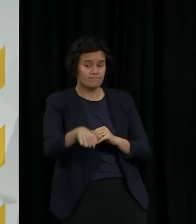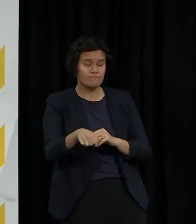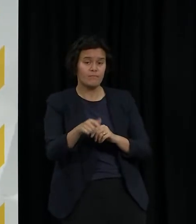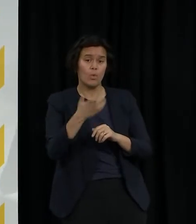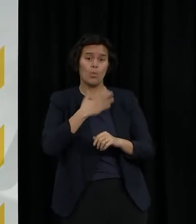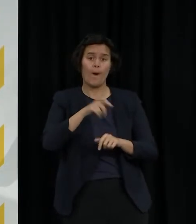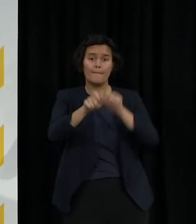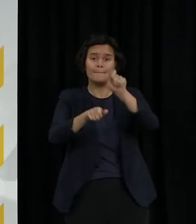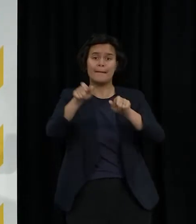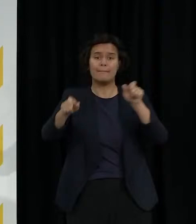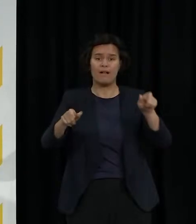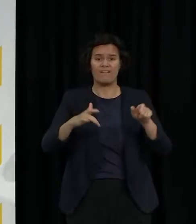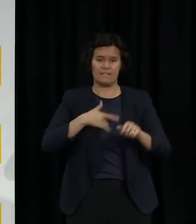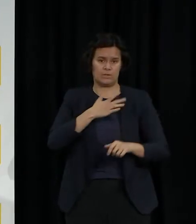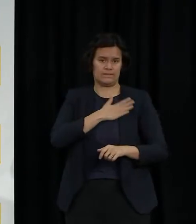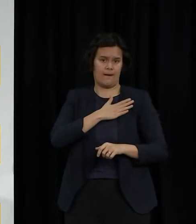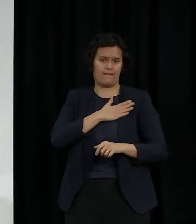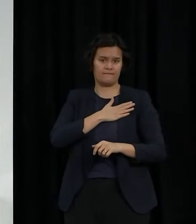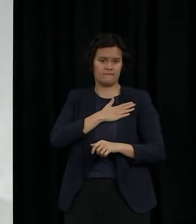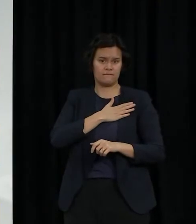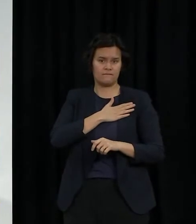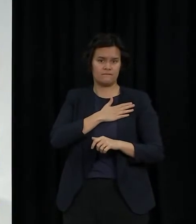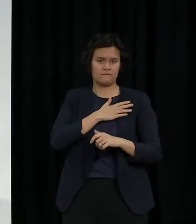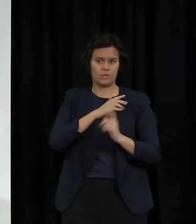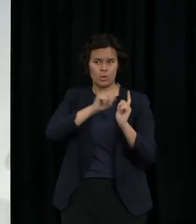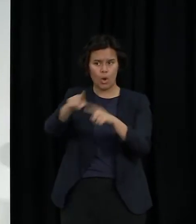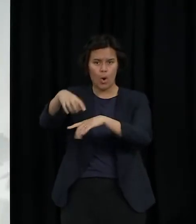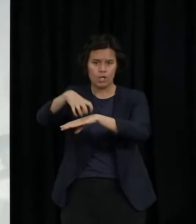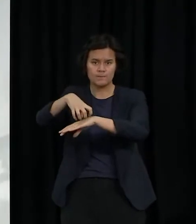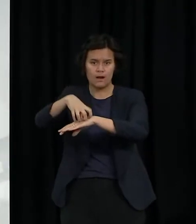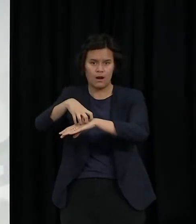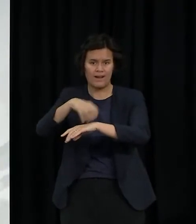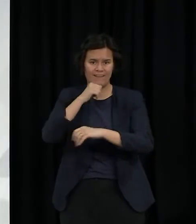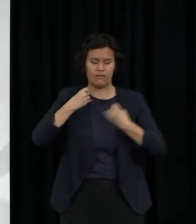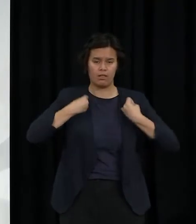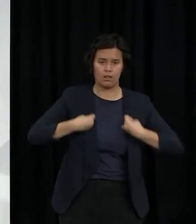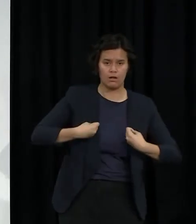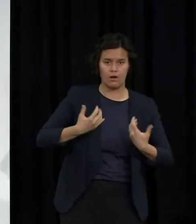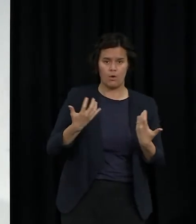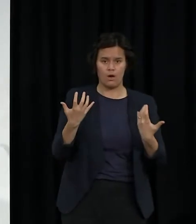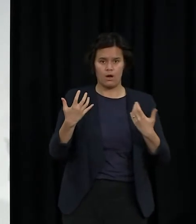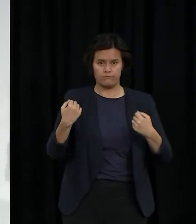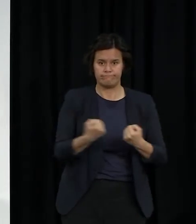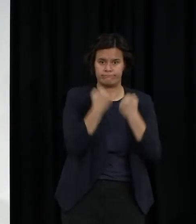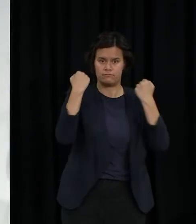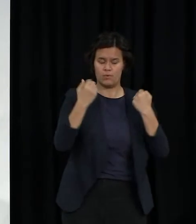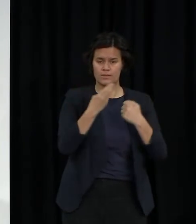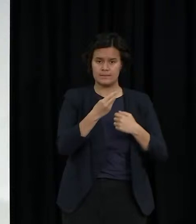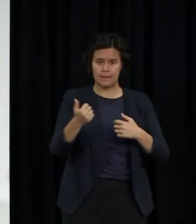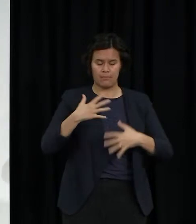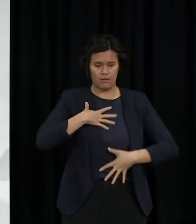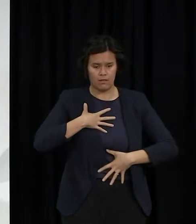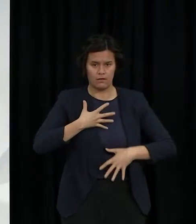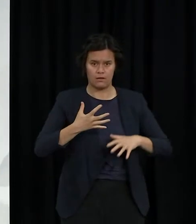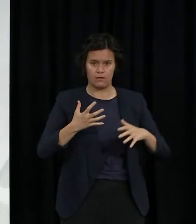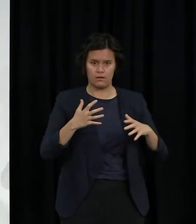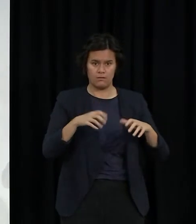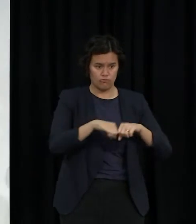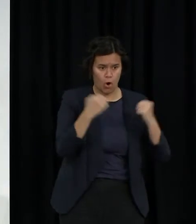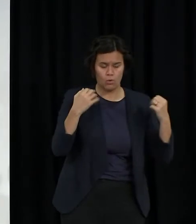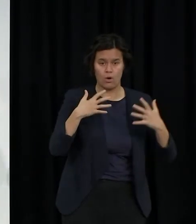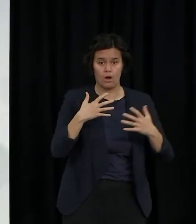It's important that people go there if they are feeling unwell and know that the protocols and procedures are in place to keep them safe.